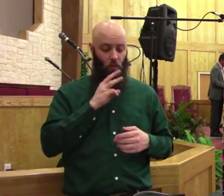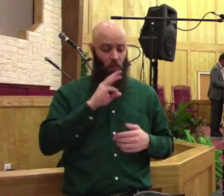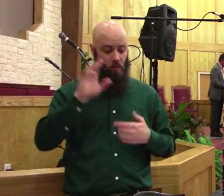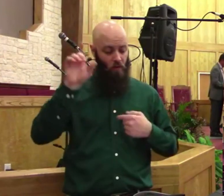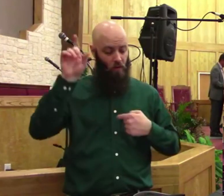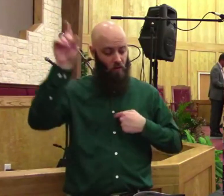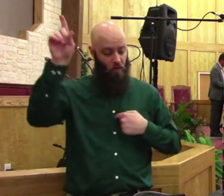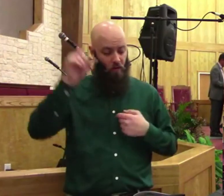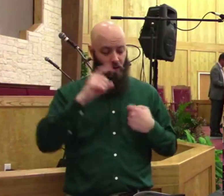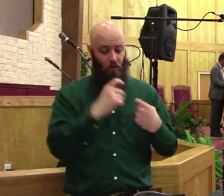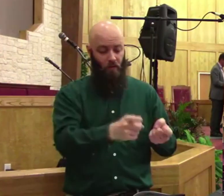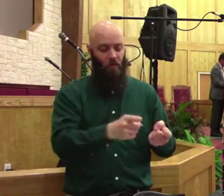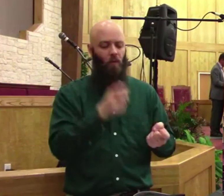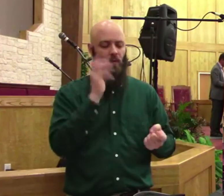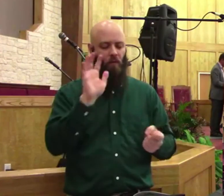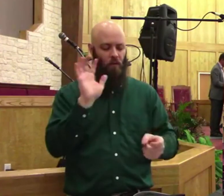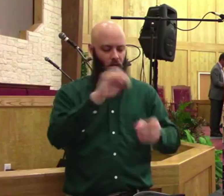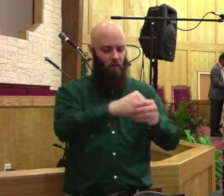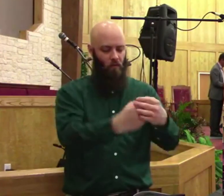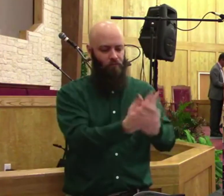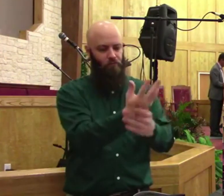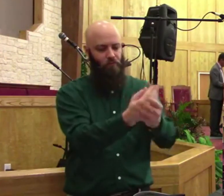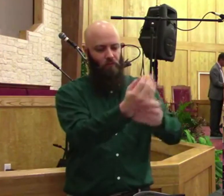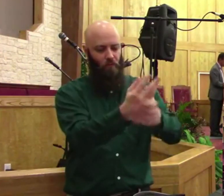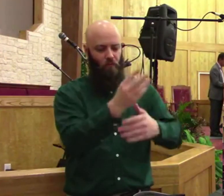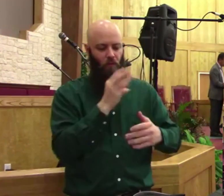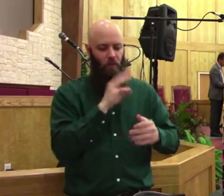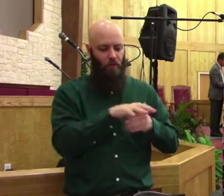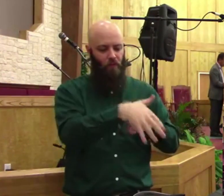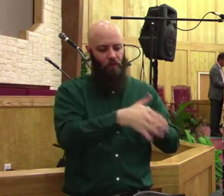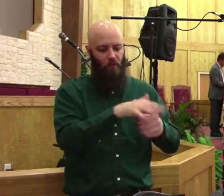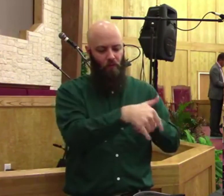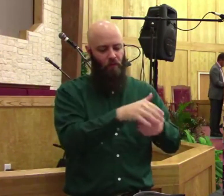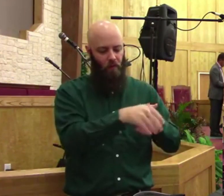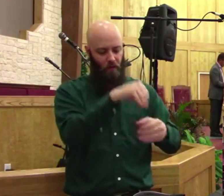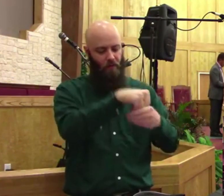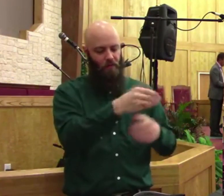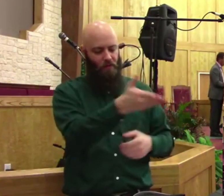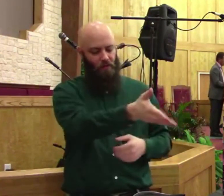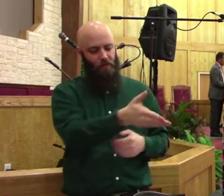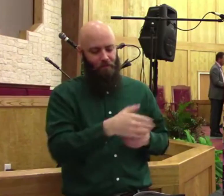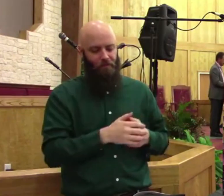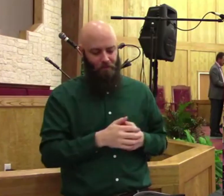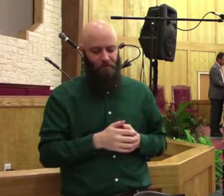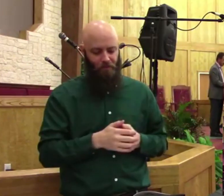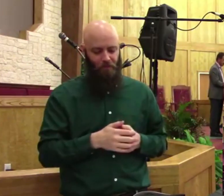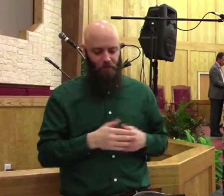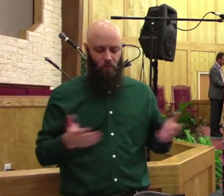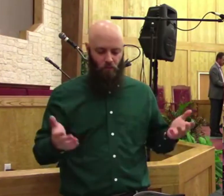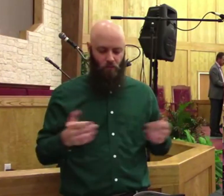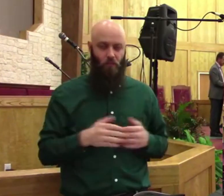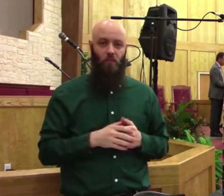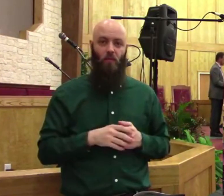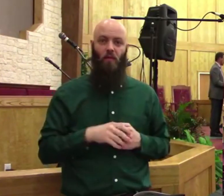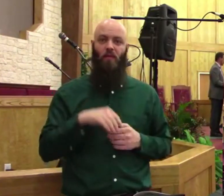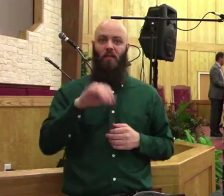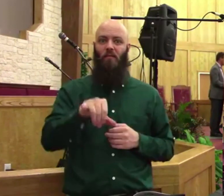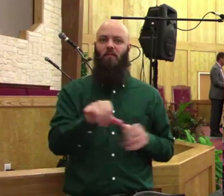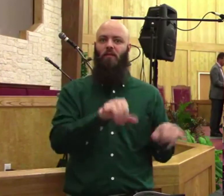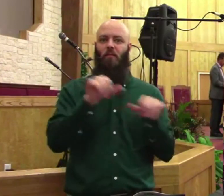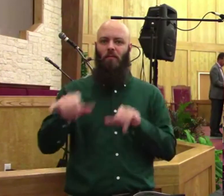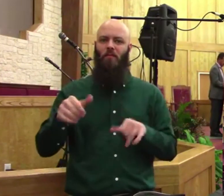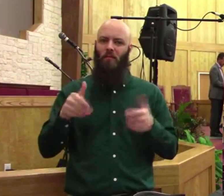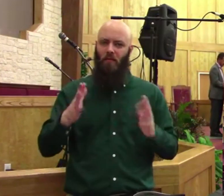become in him a spring of water welling up to eternal life. So let us come to